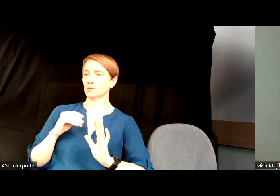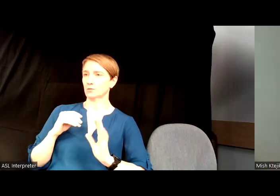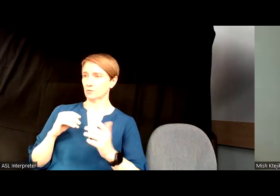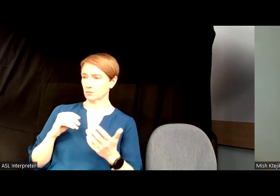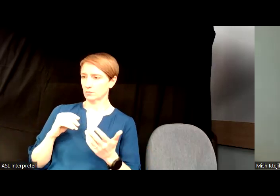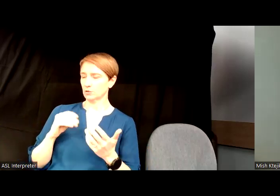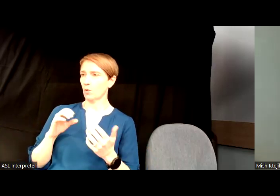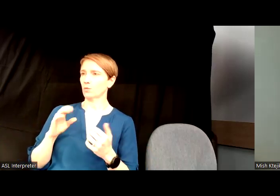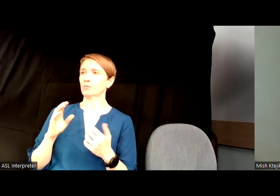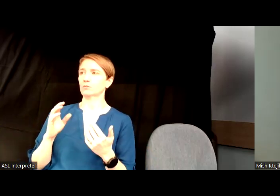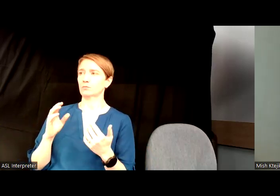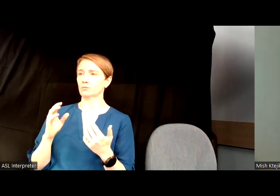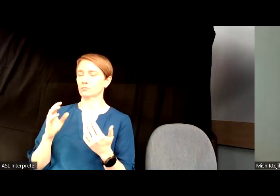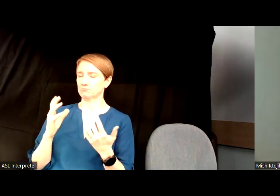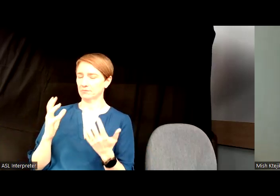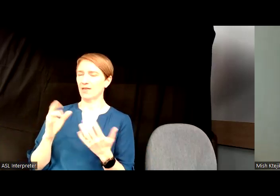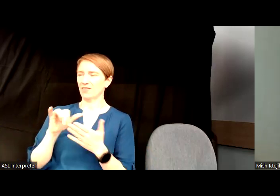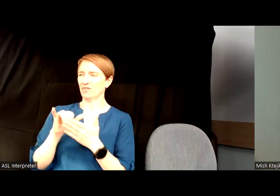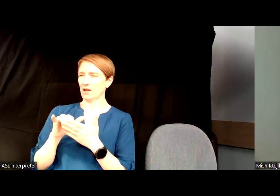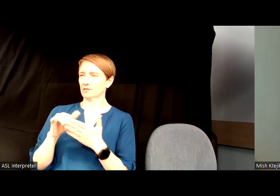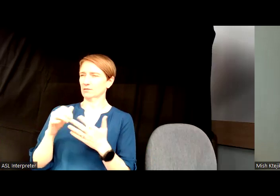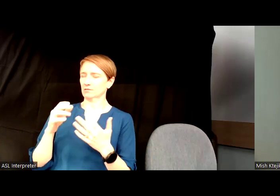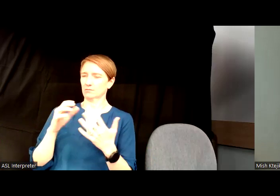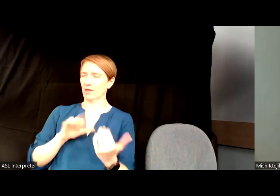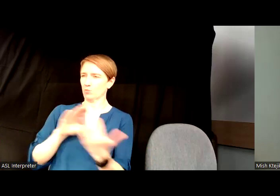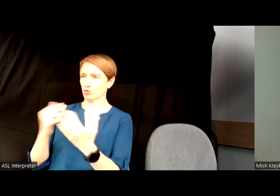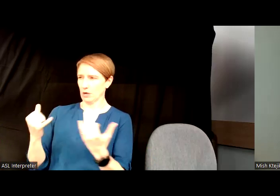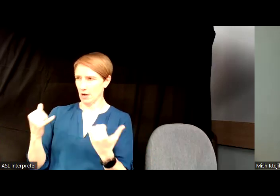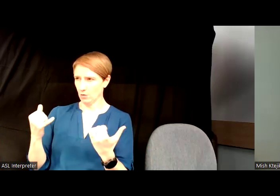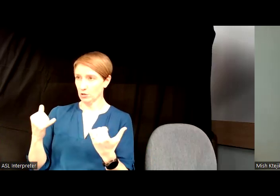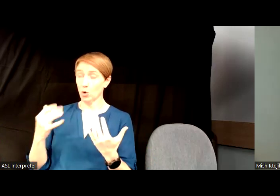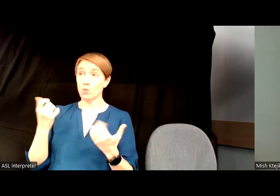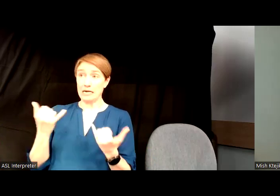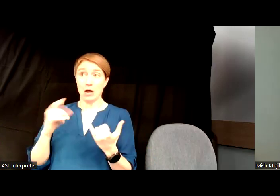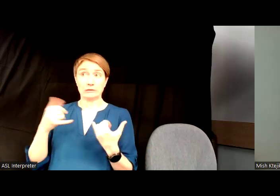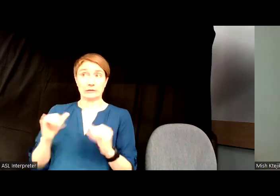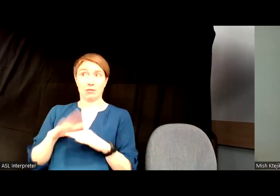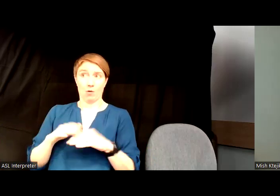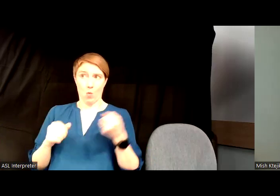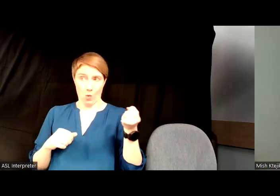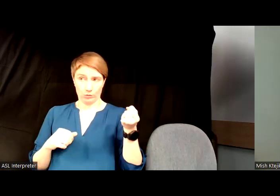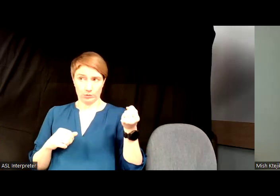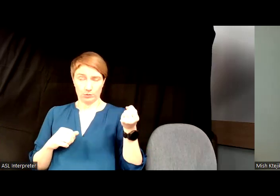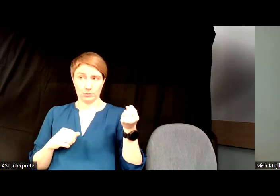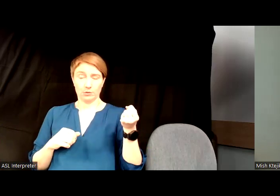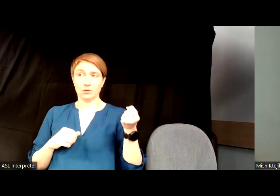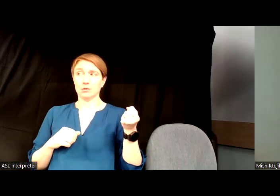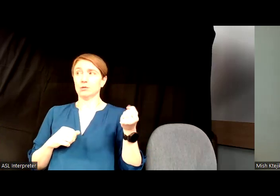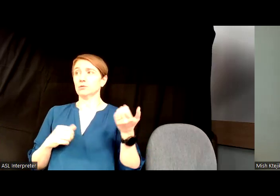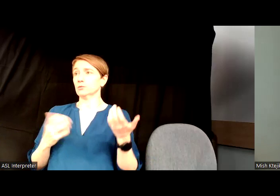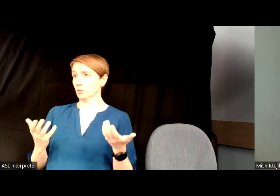whether what the board voted on is placed into rule and is final. I shouldn't say final, but is in